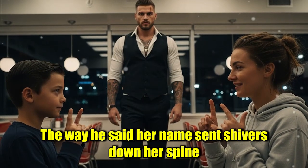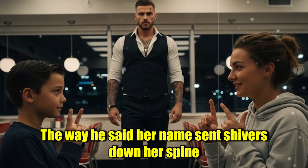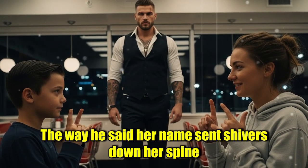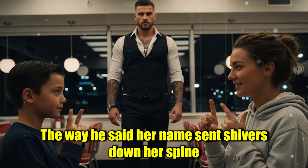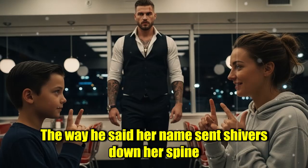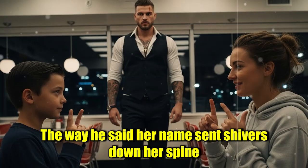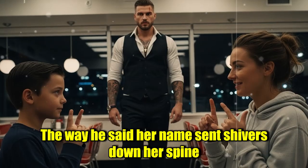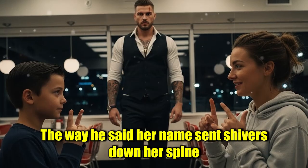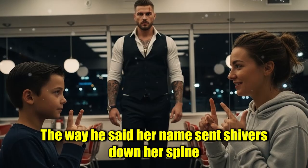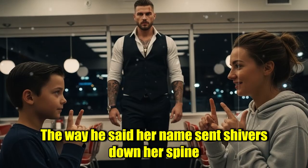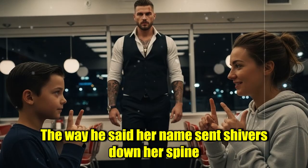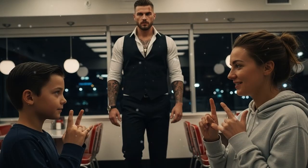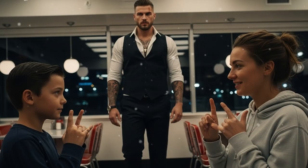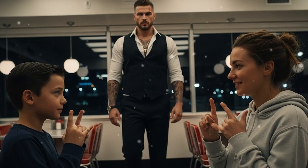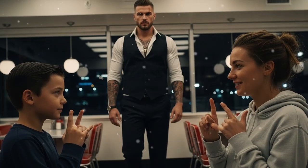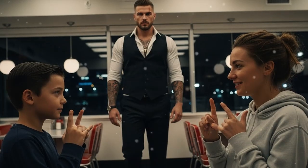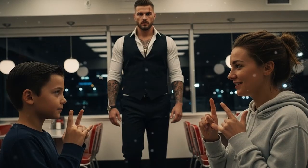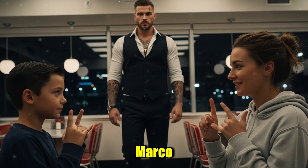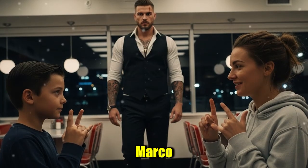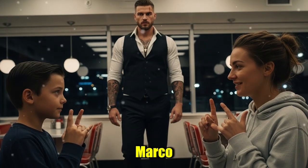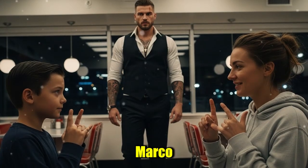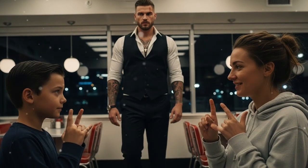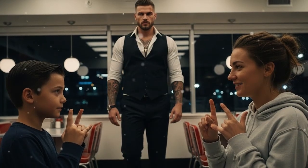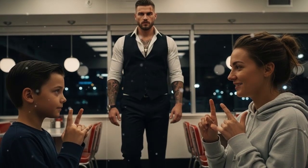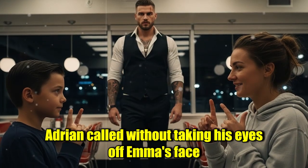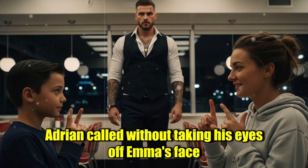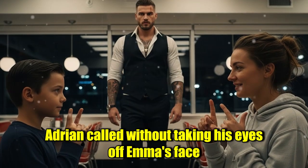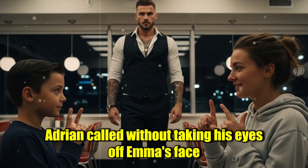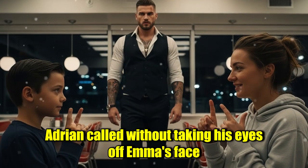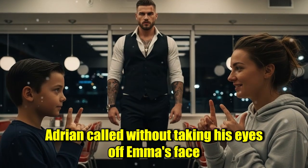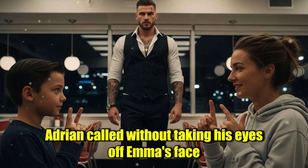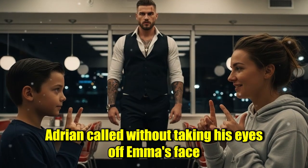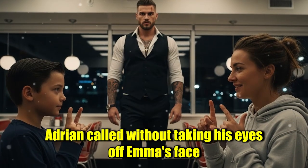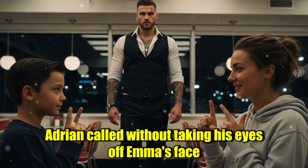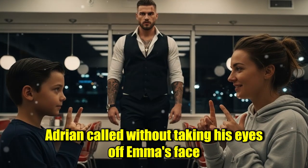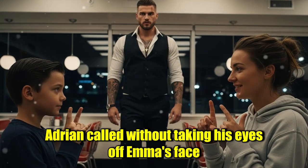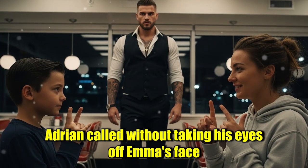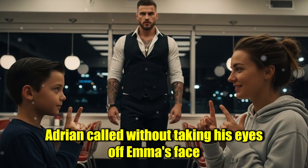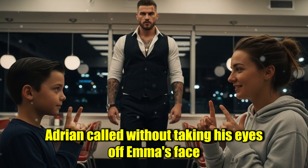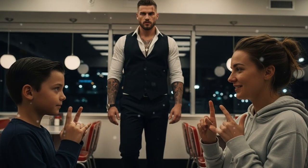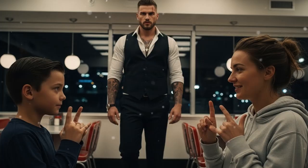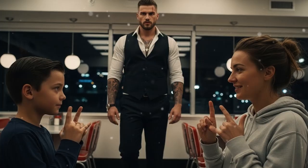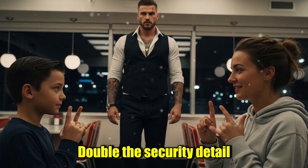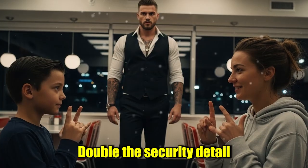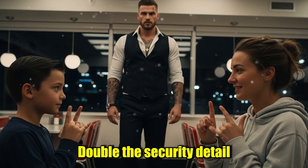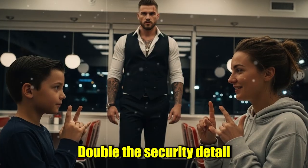name sent shivers down her spine. "Marco," Adrian called without taking his eyes off Emma's face. "Double the